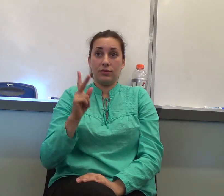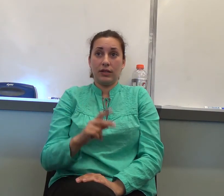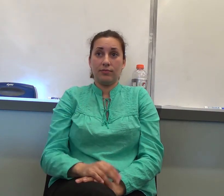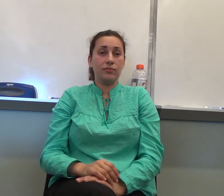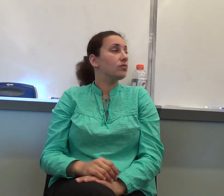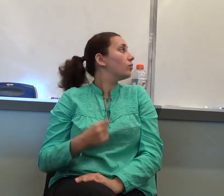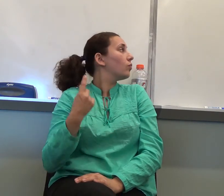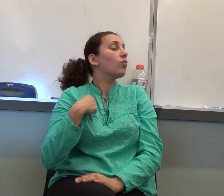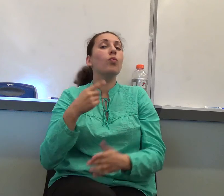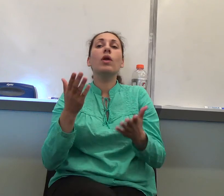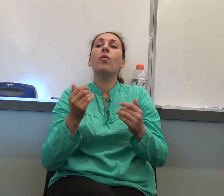this. Okay.